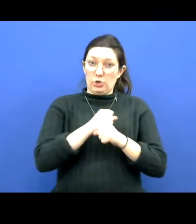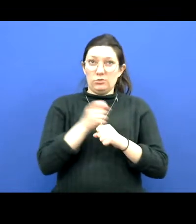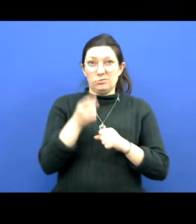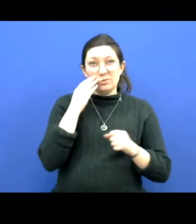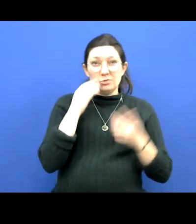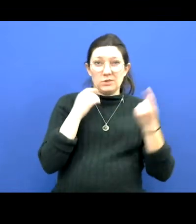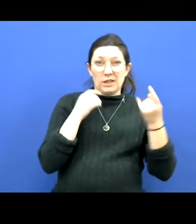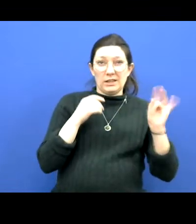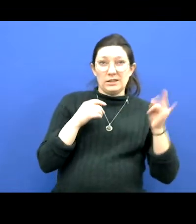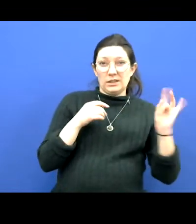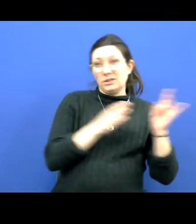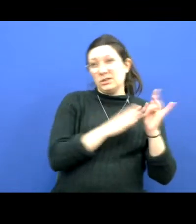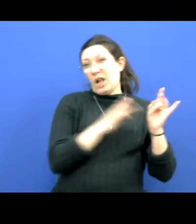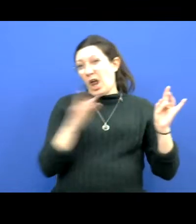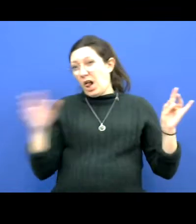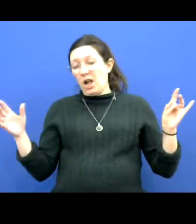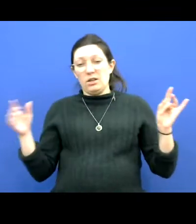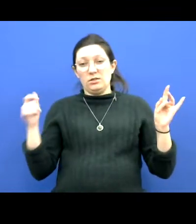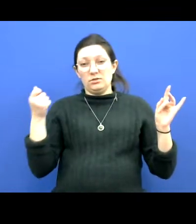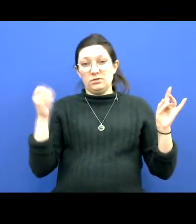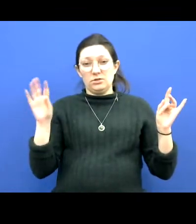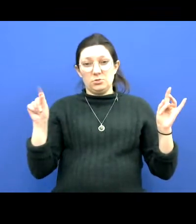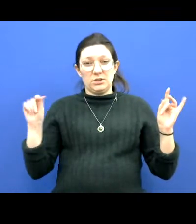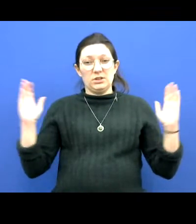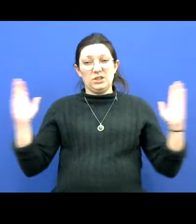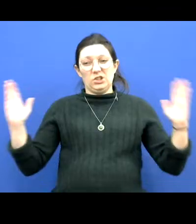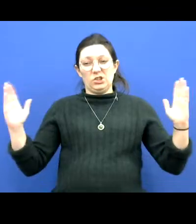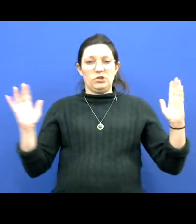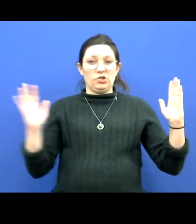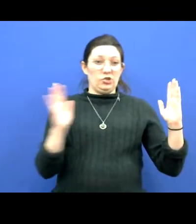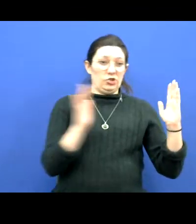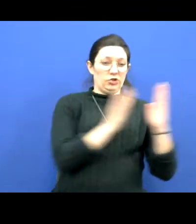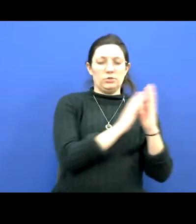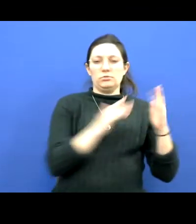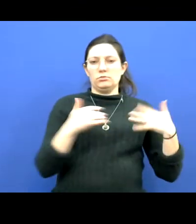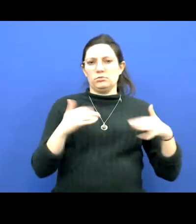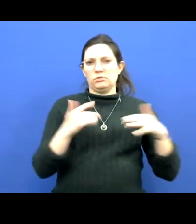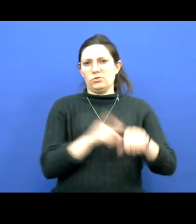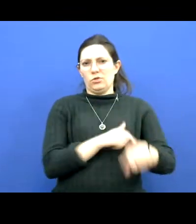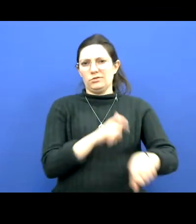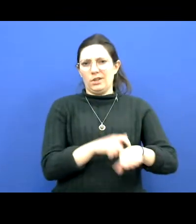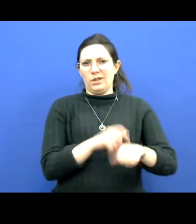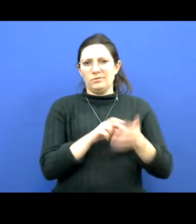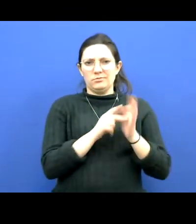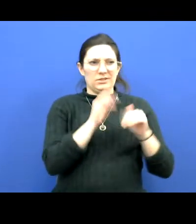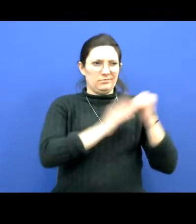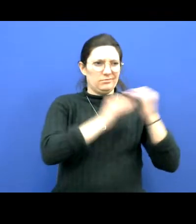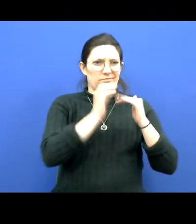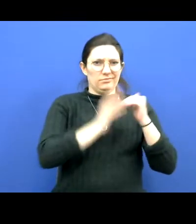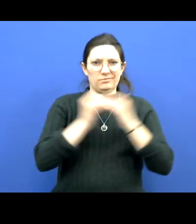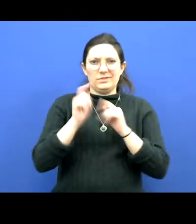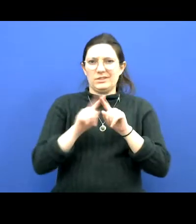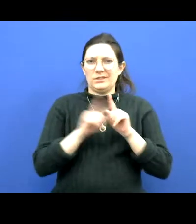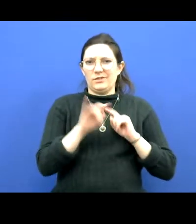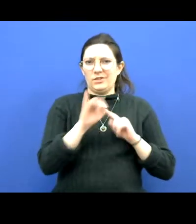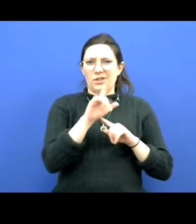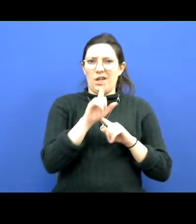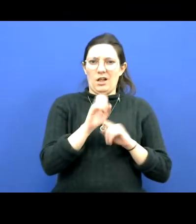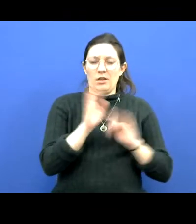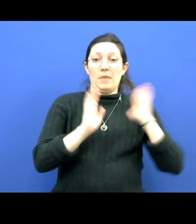off, people were building Greek Revival and Federal and you know, different styles of homes at that